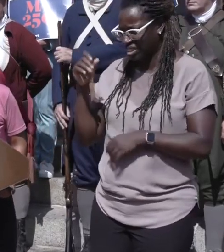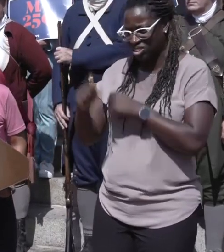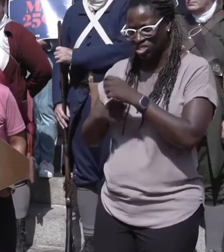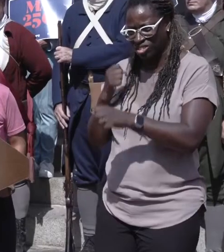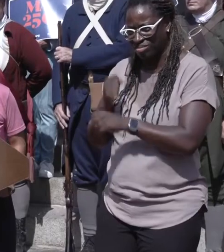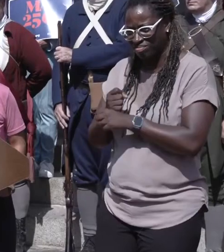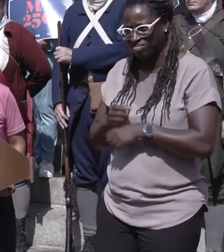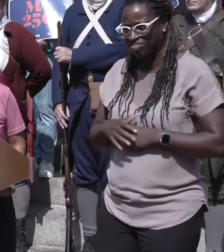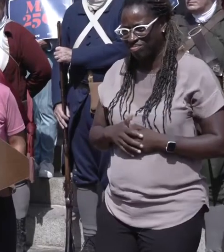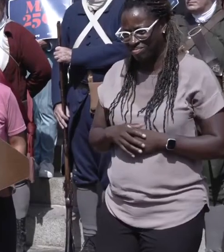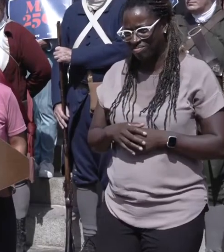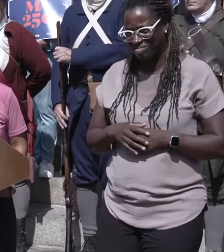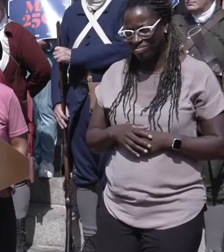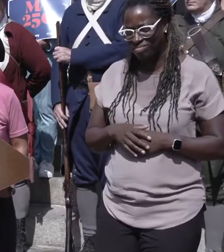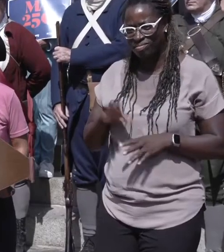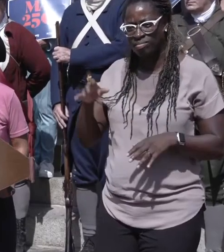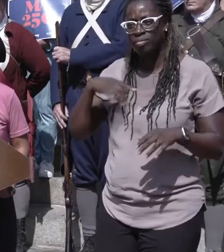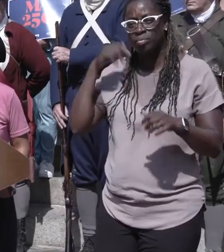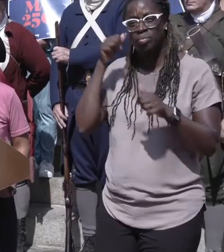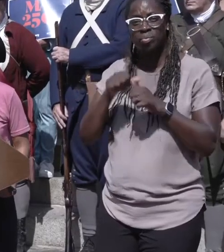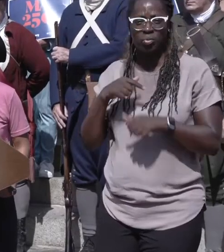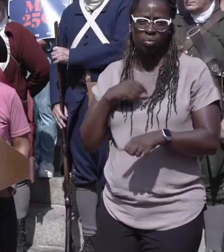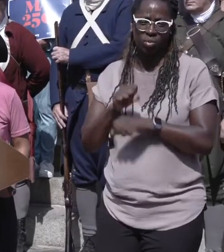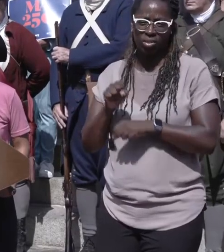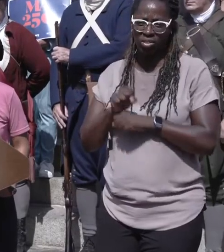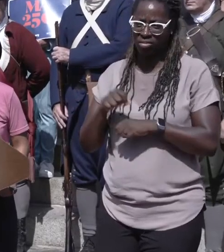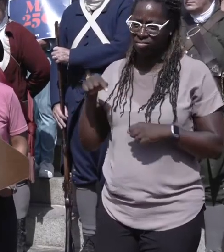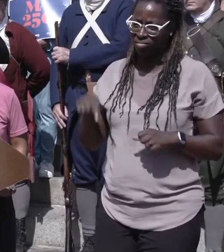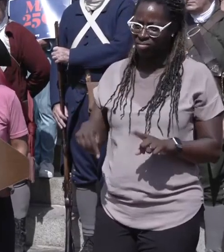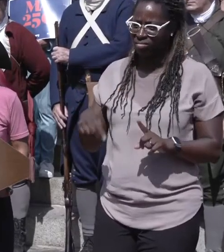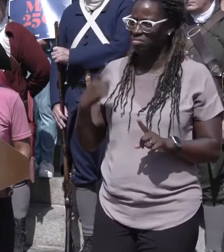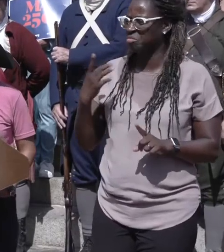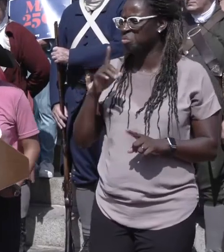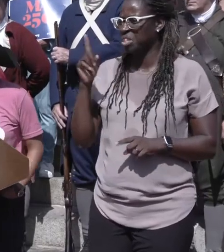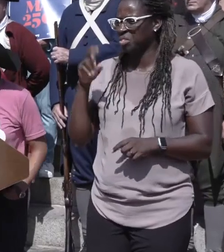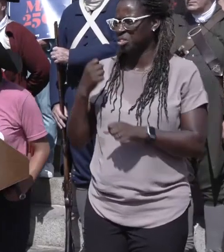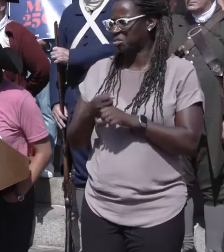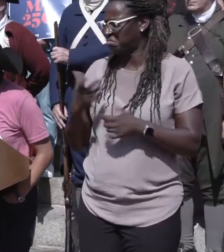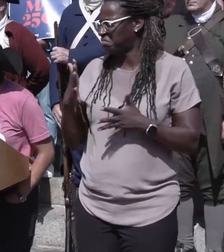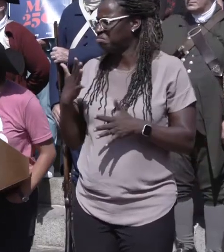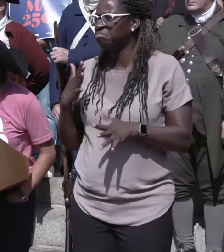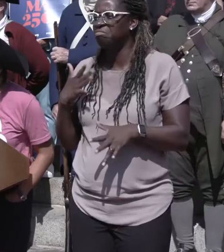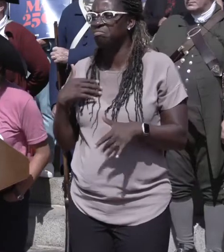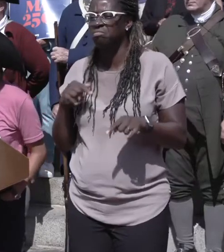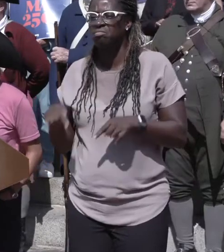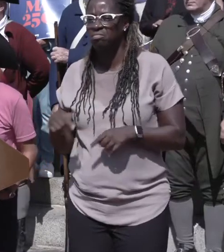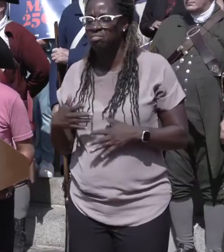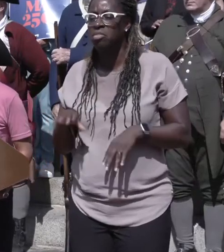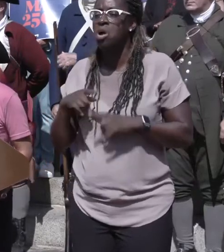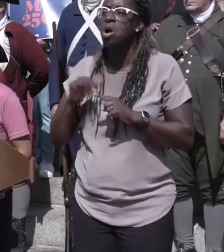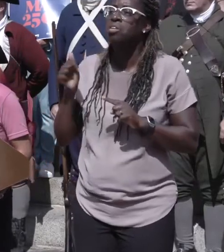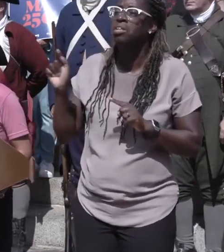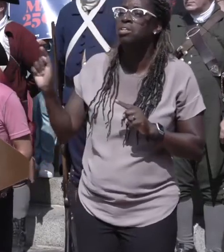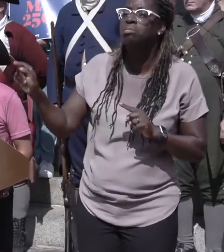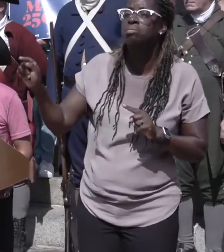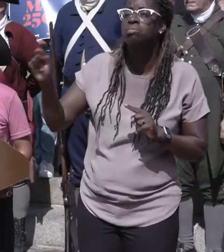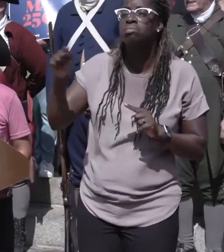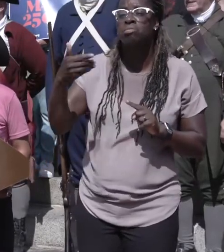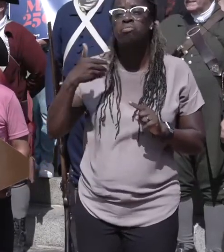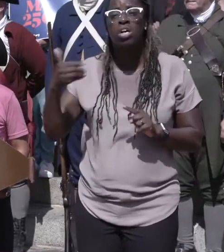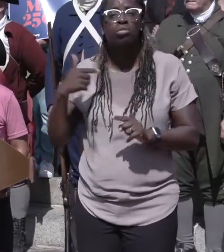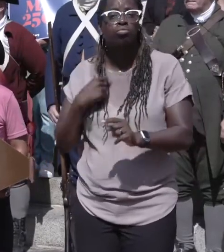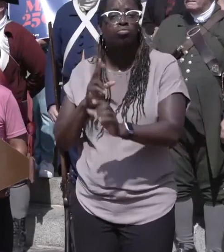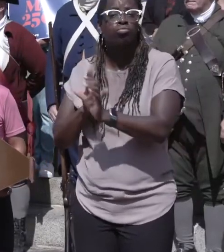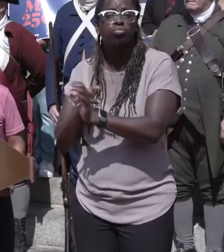half in this job, one of the most special things I've done was I got invited by Rep. Ciccolo and Trish and the folks in Lexington, along with the governor, to